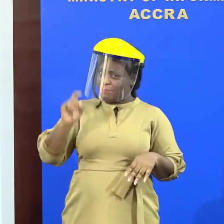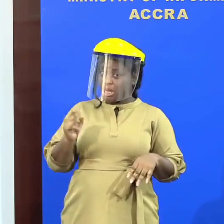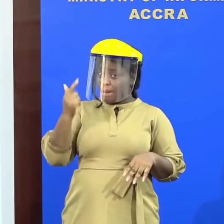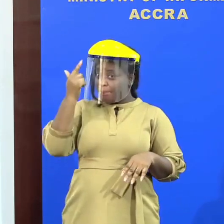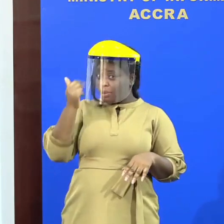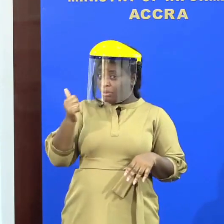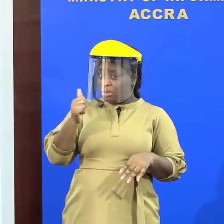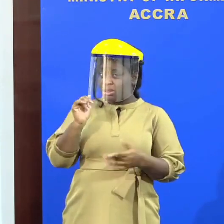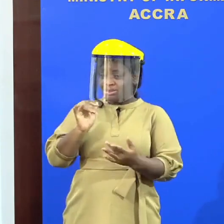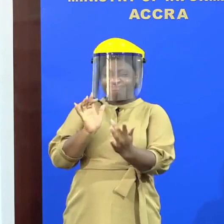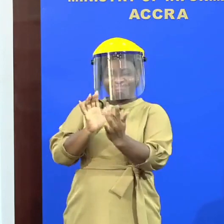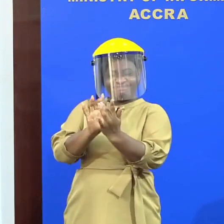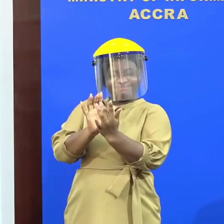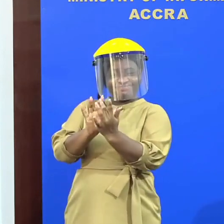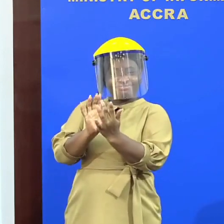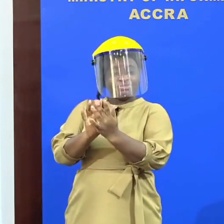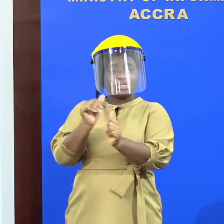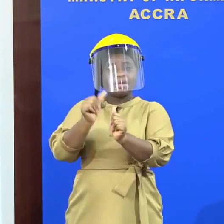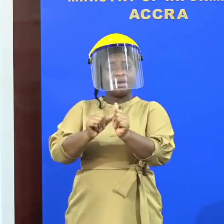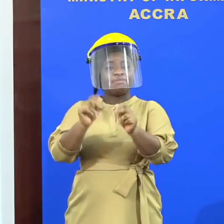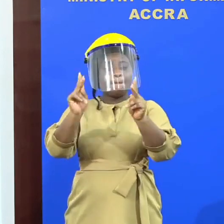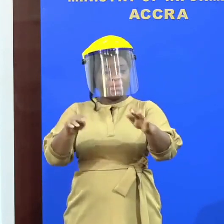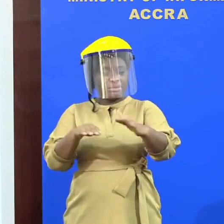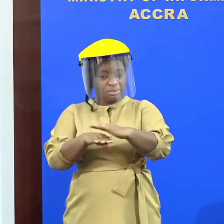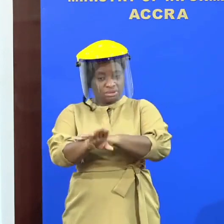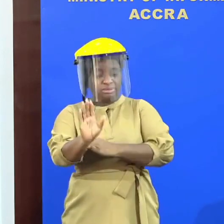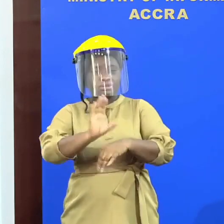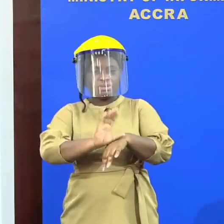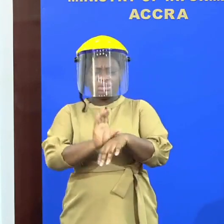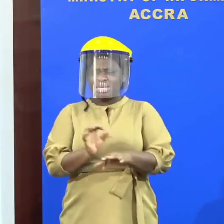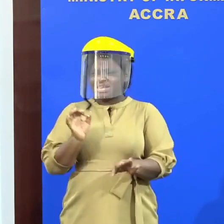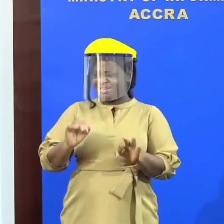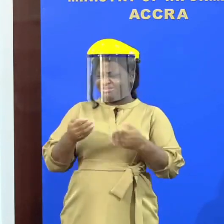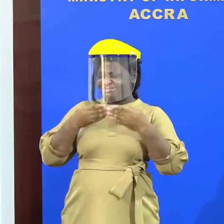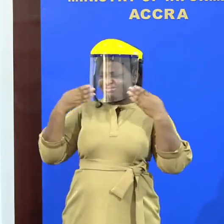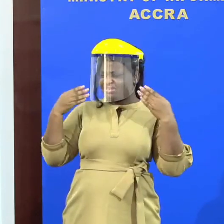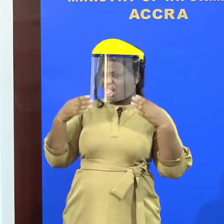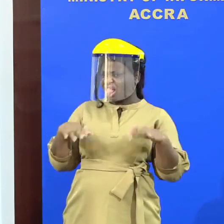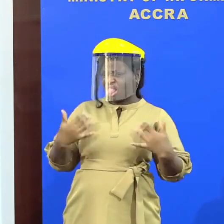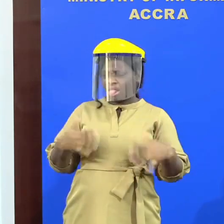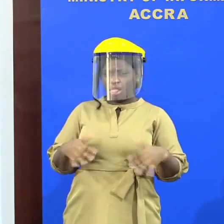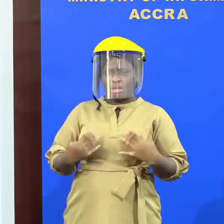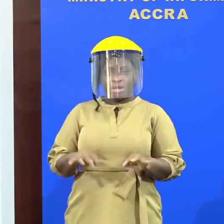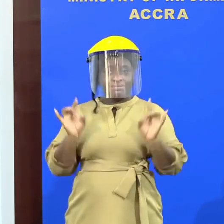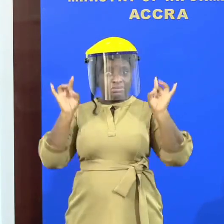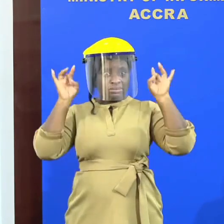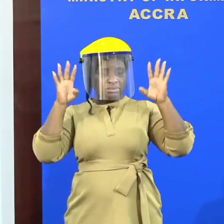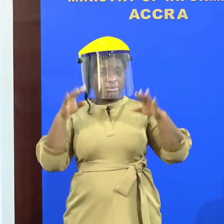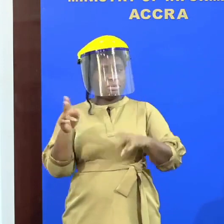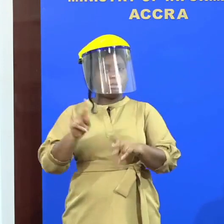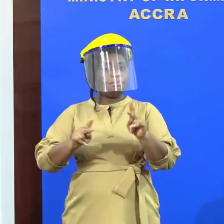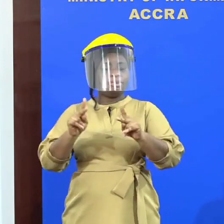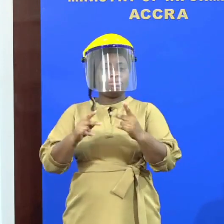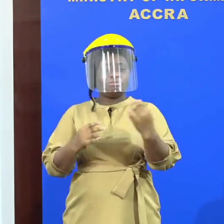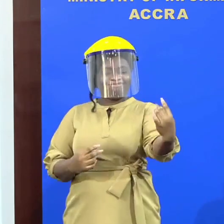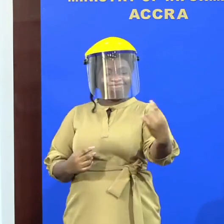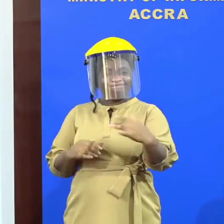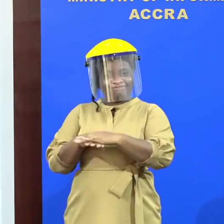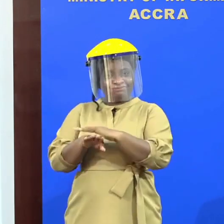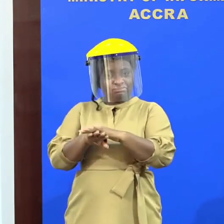who come in contact with nearly everybody. So that if they are not wearing masks, it creates more danger to the population, people who are